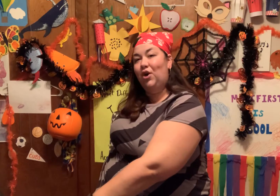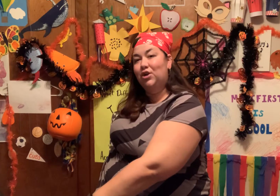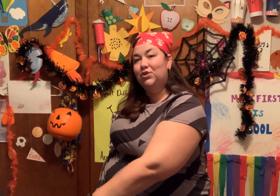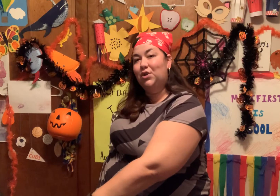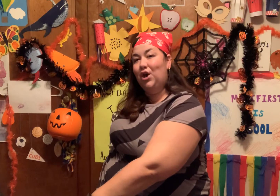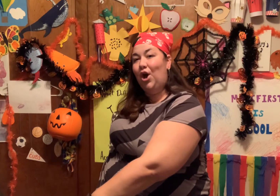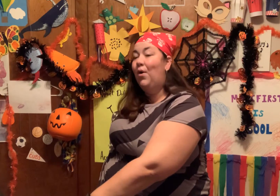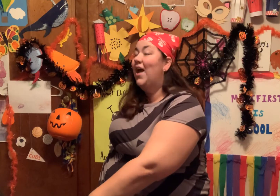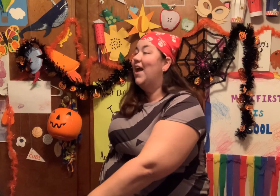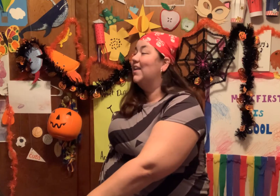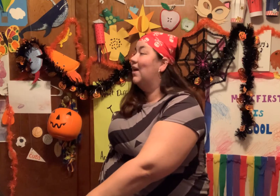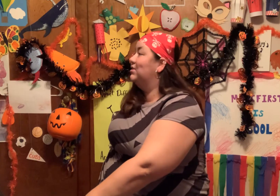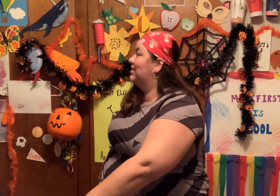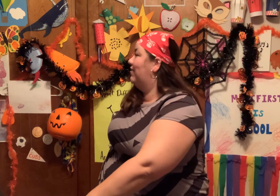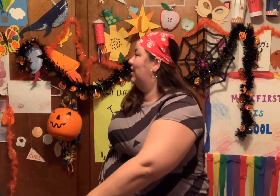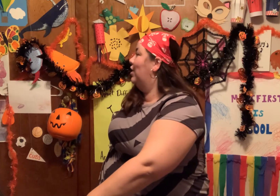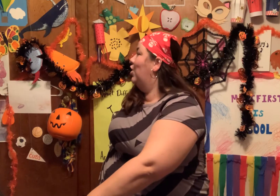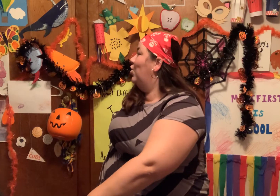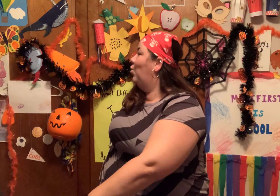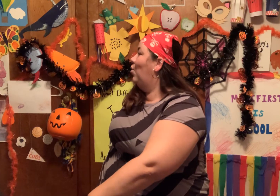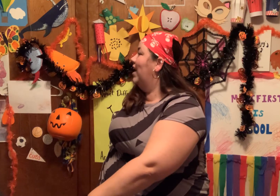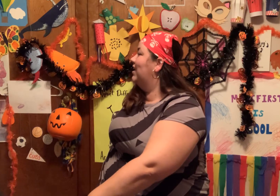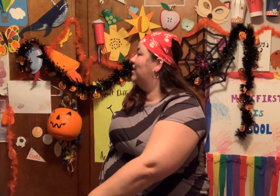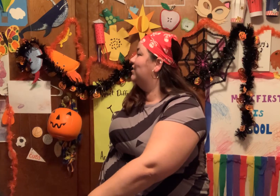as you can go and count to 7.